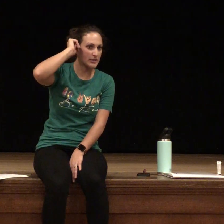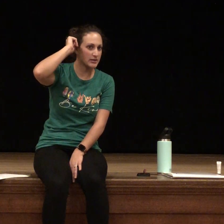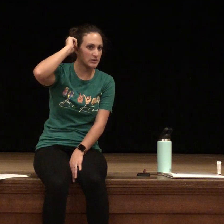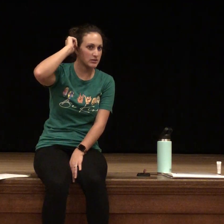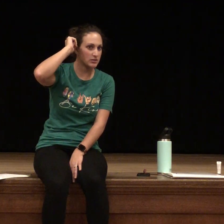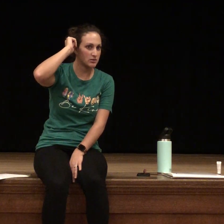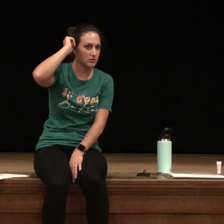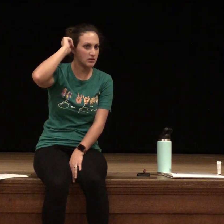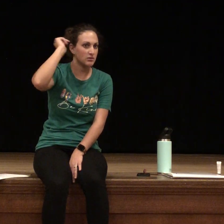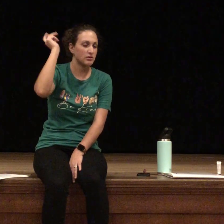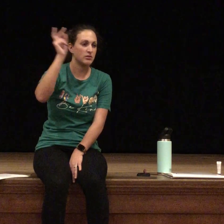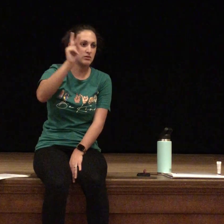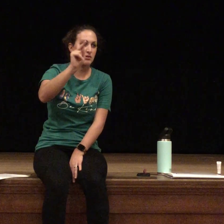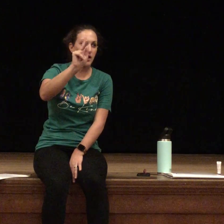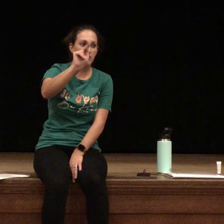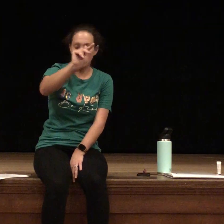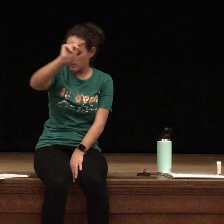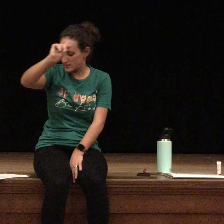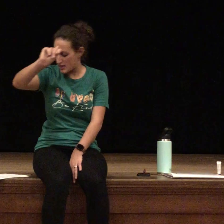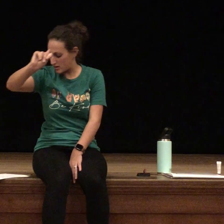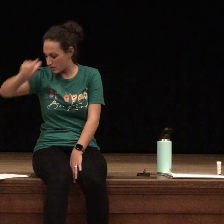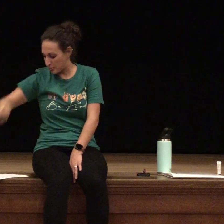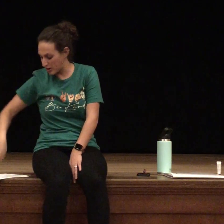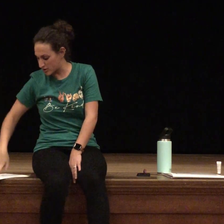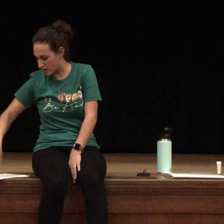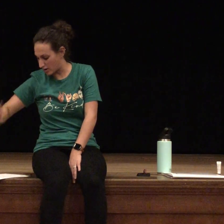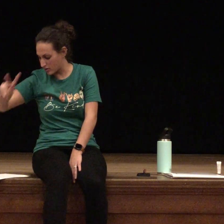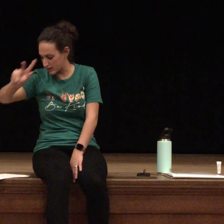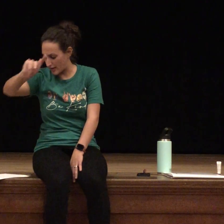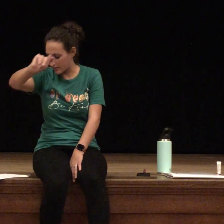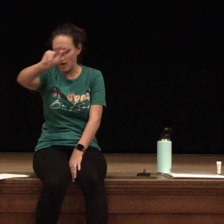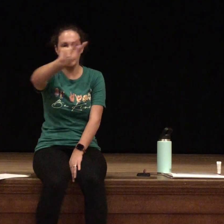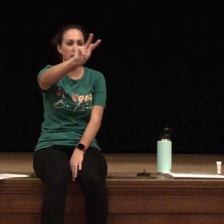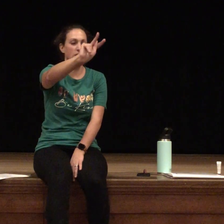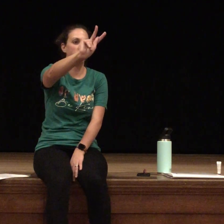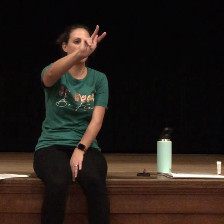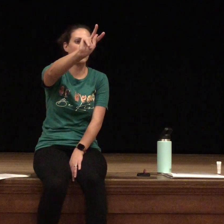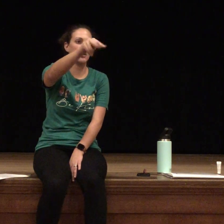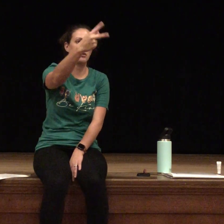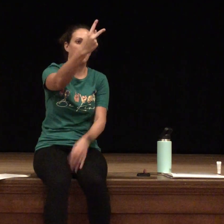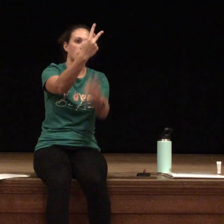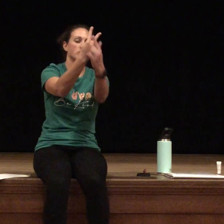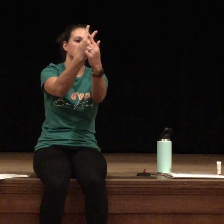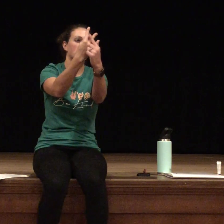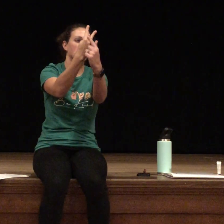sense? Okay. Because in the picture here, it looks like that thumb is like in between, almost looks like this.